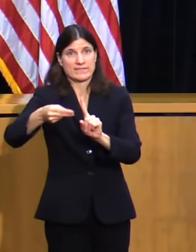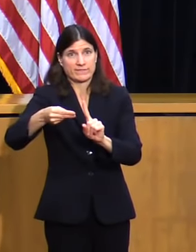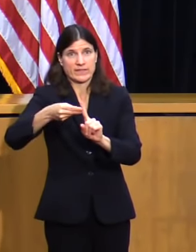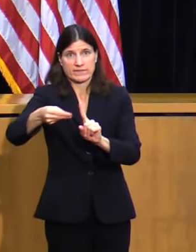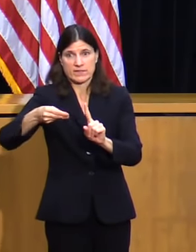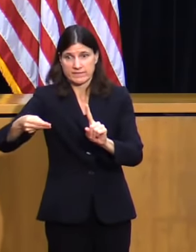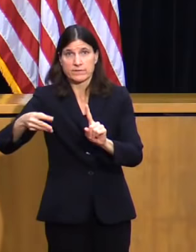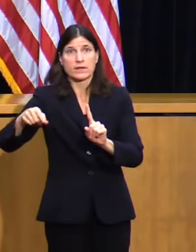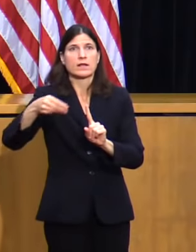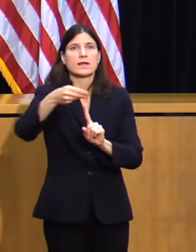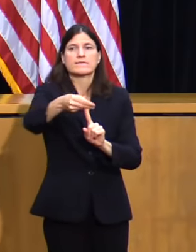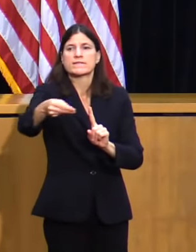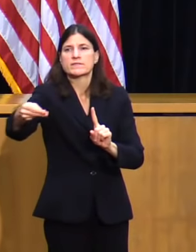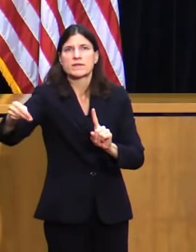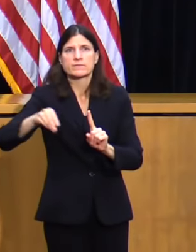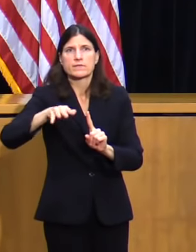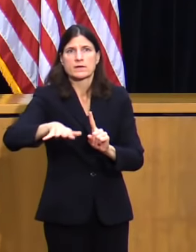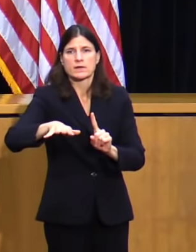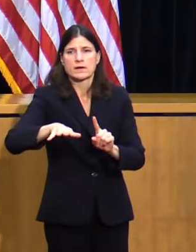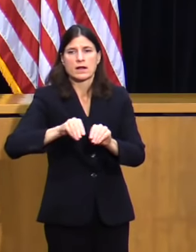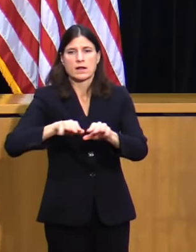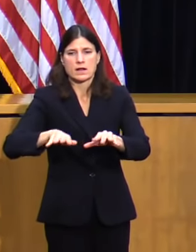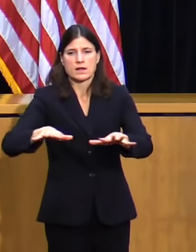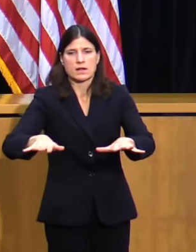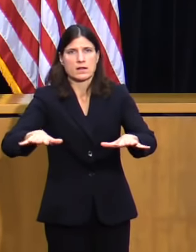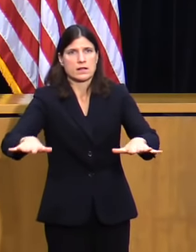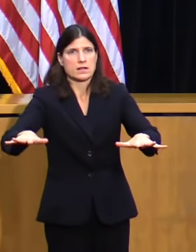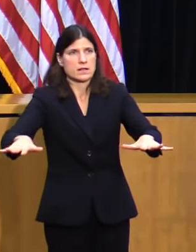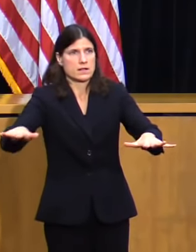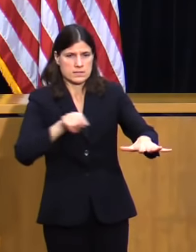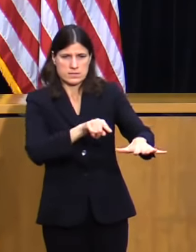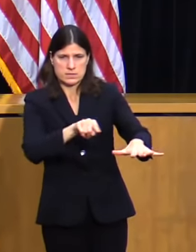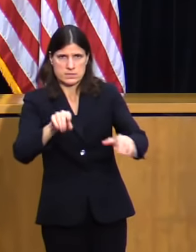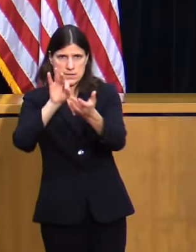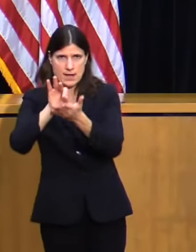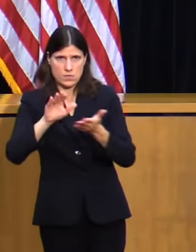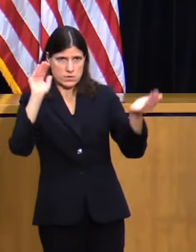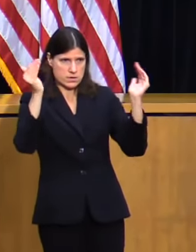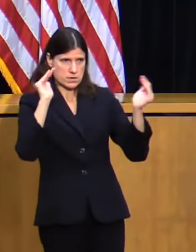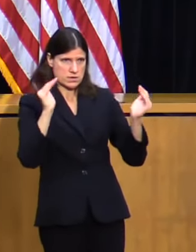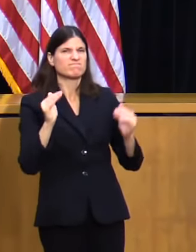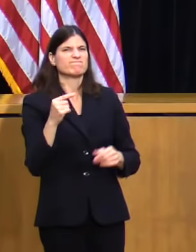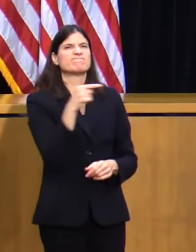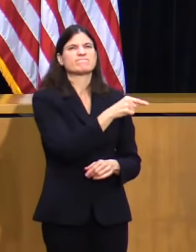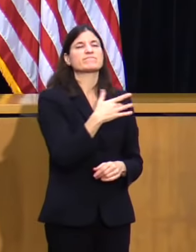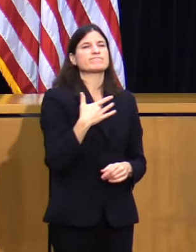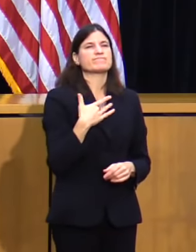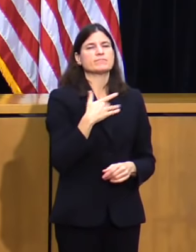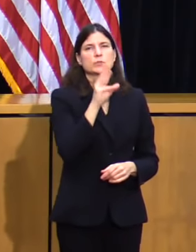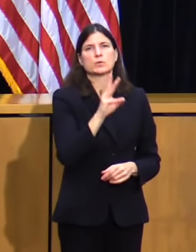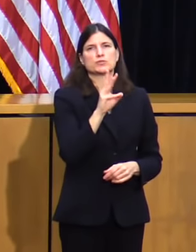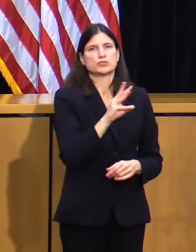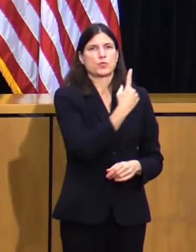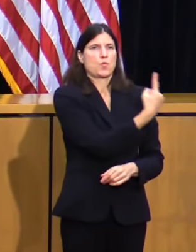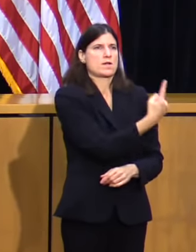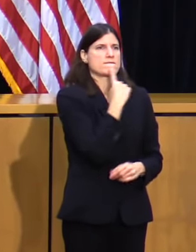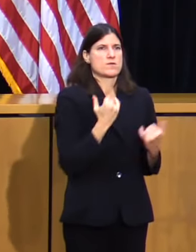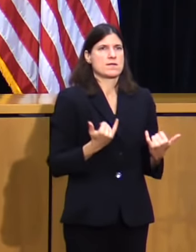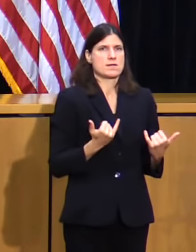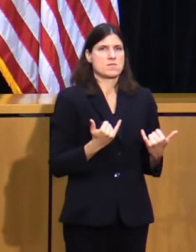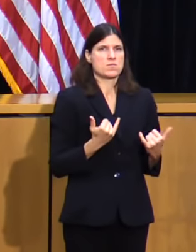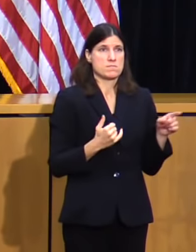doing the right thing, we'll have much more of a warning of, hey, we need a second site. And so there'll be 2 or 3 weeks in terms of